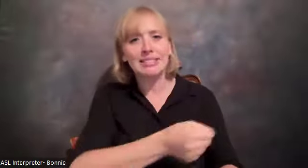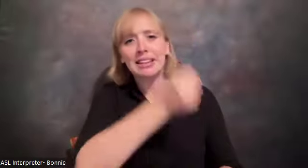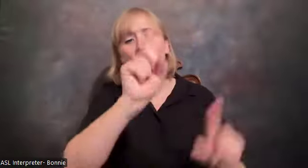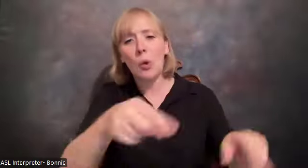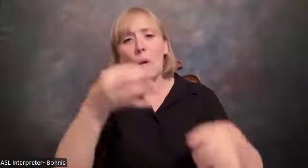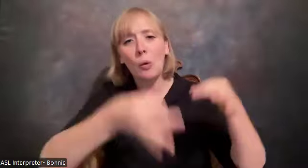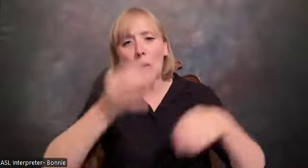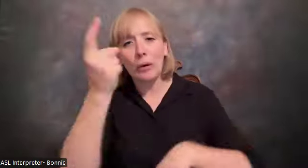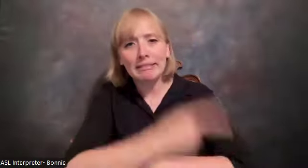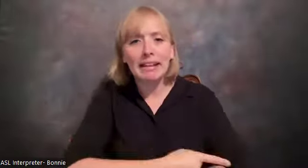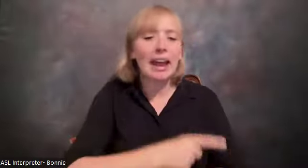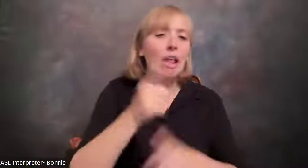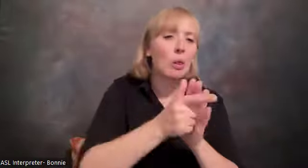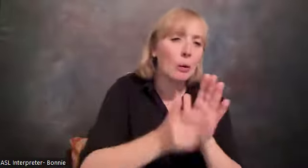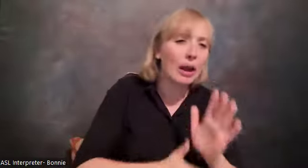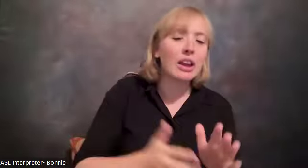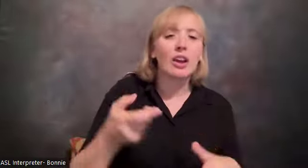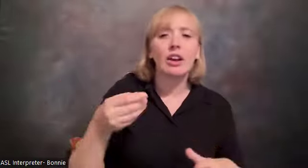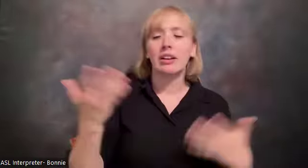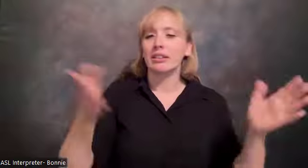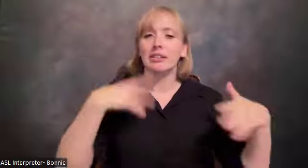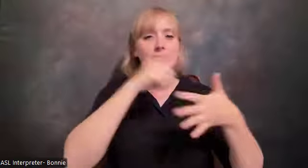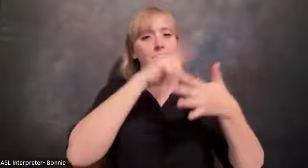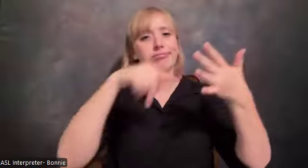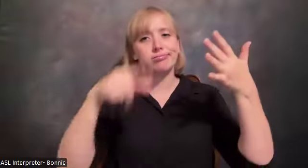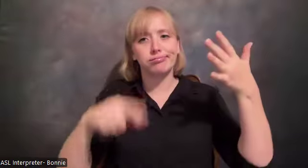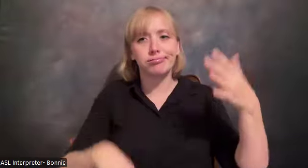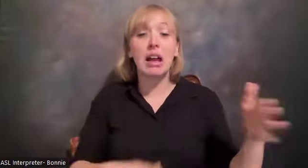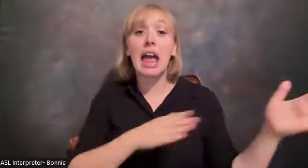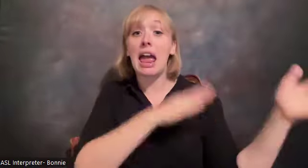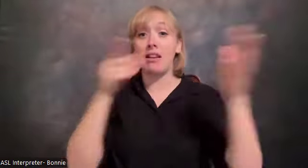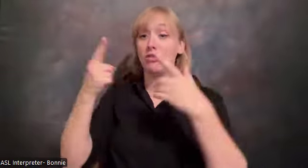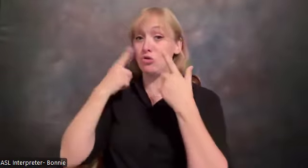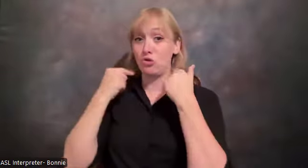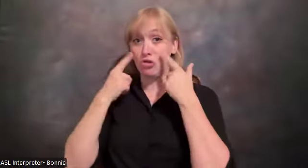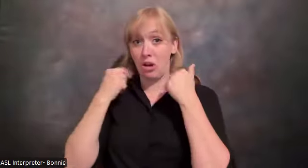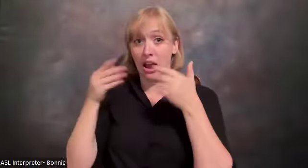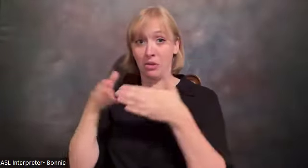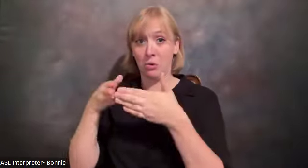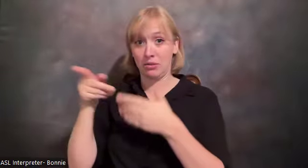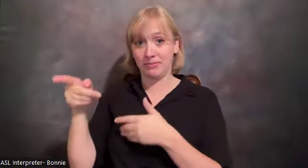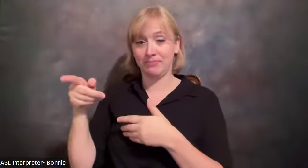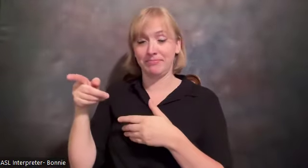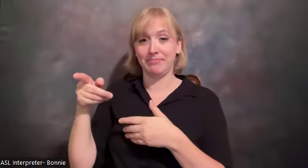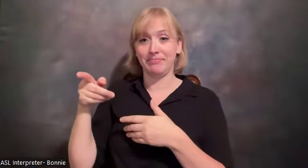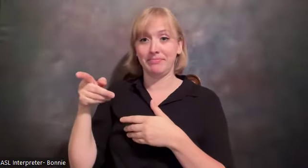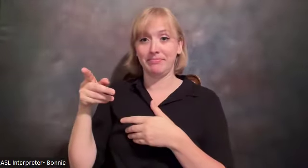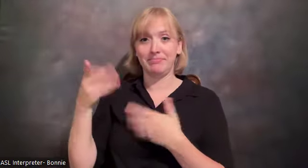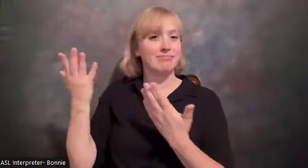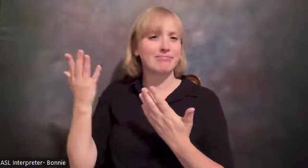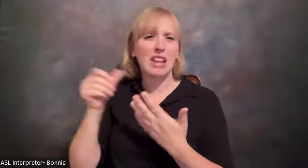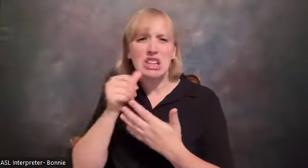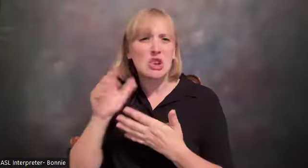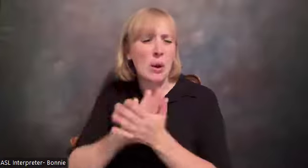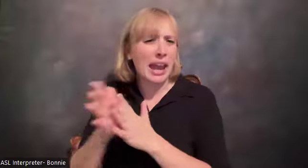lawyers. We got bail, all of it, right? But if we're in the crying corner, they never get